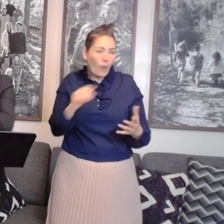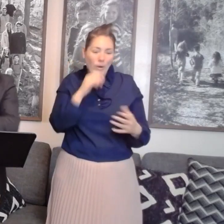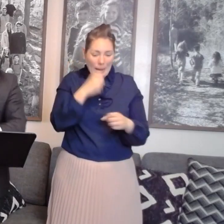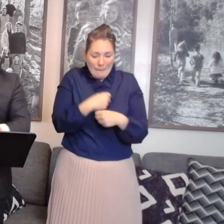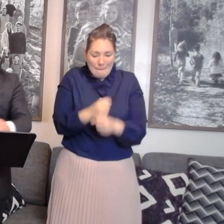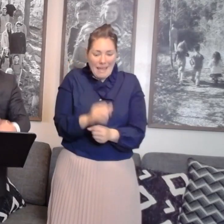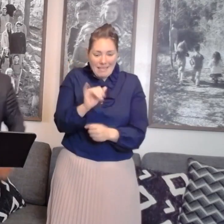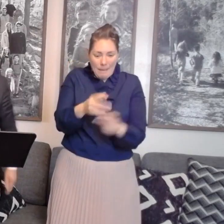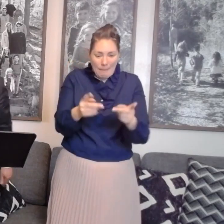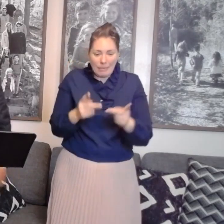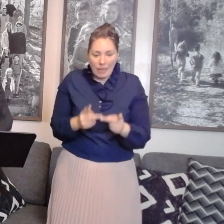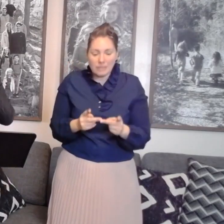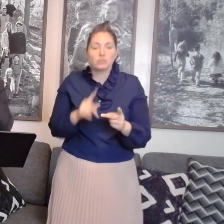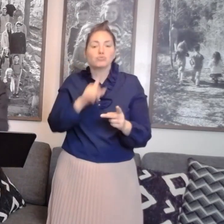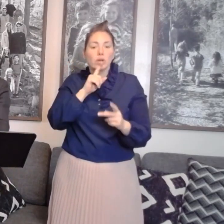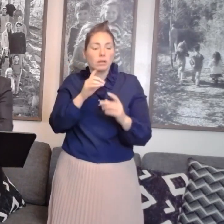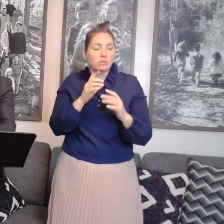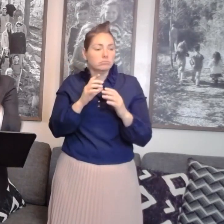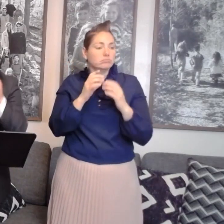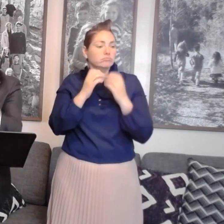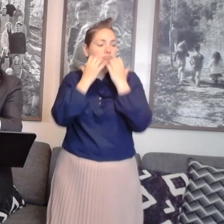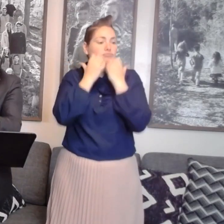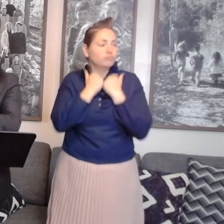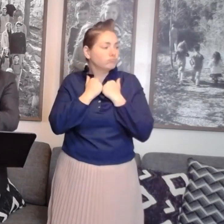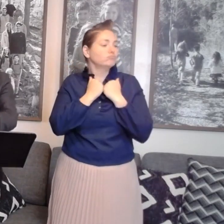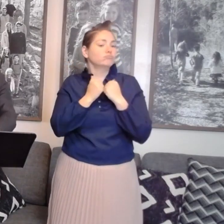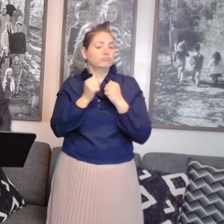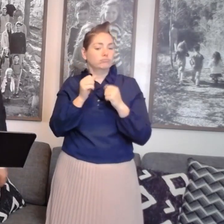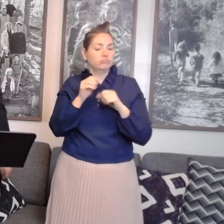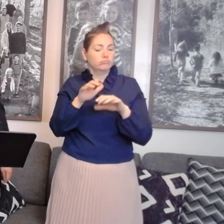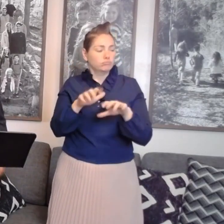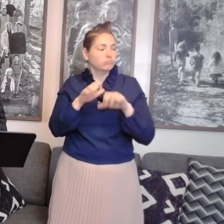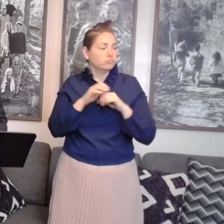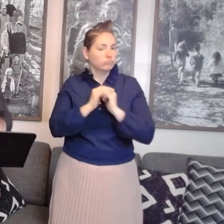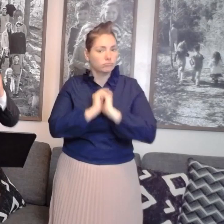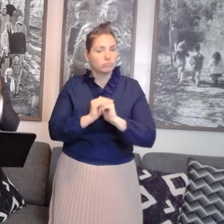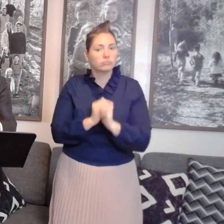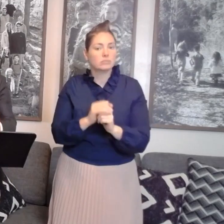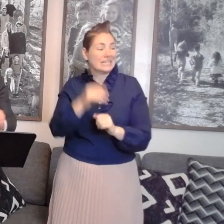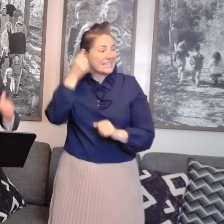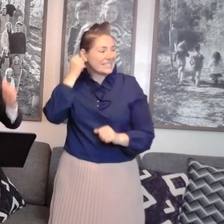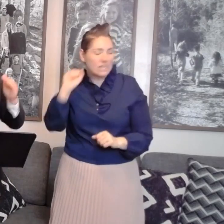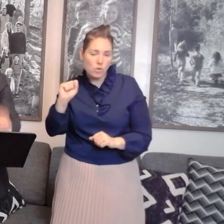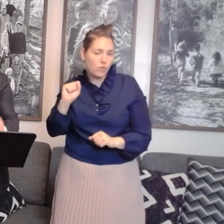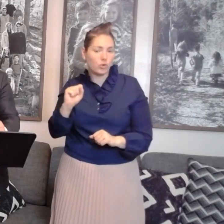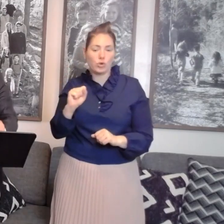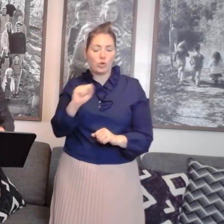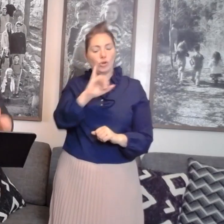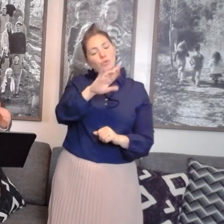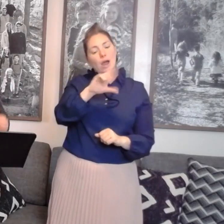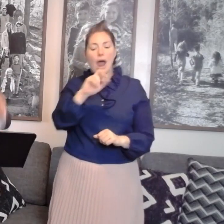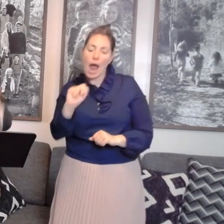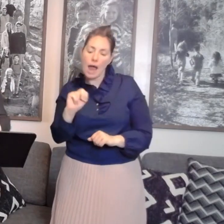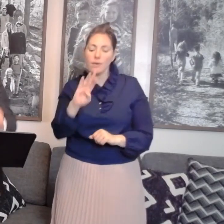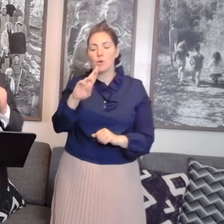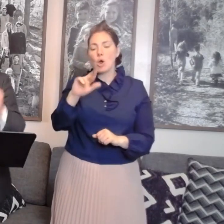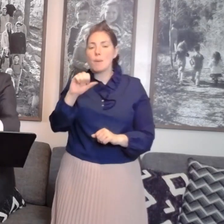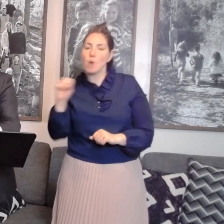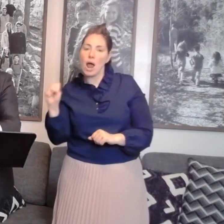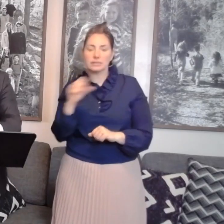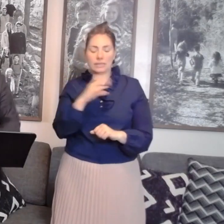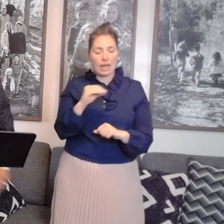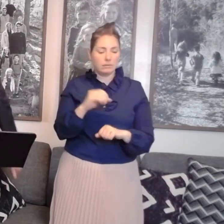make it a sanctuary. Silver didn't make it a sanctuary. Iron and brass and